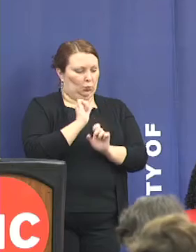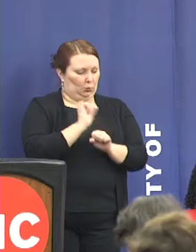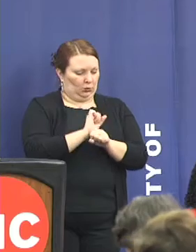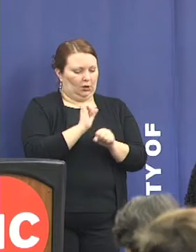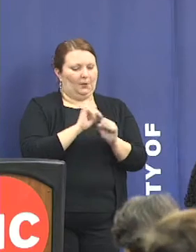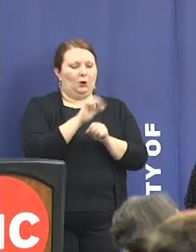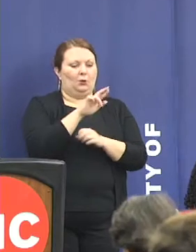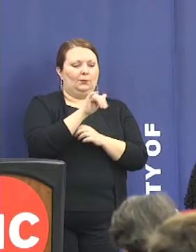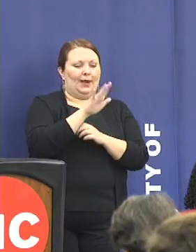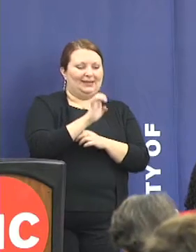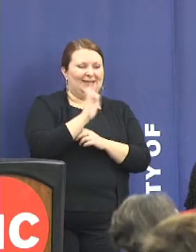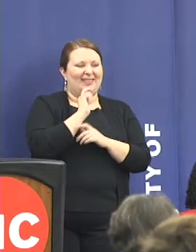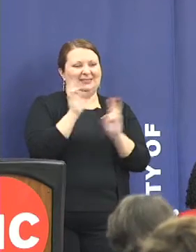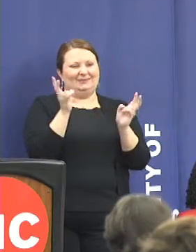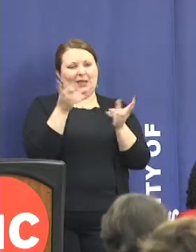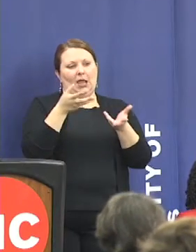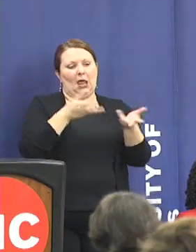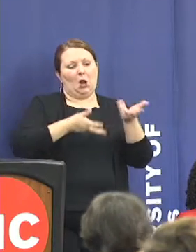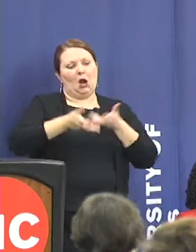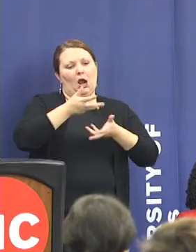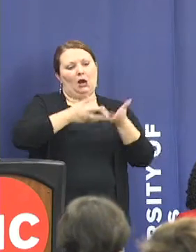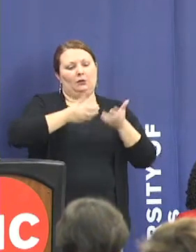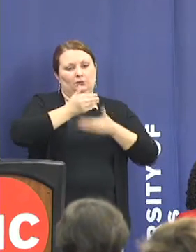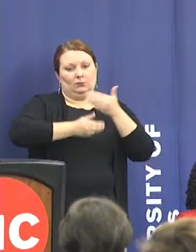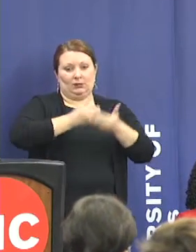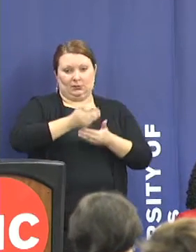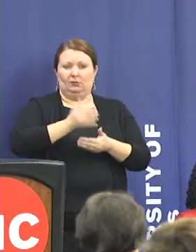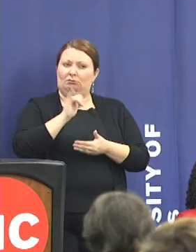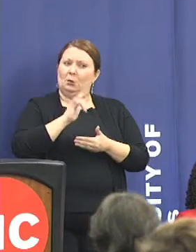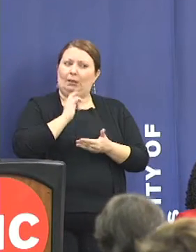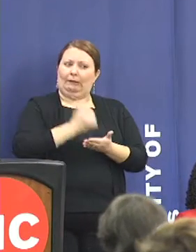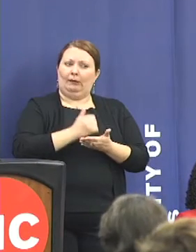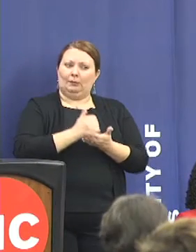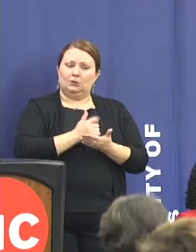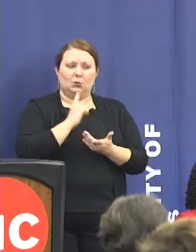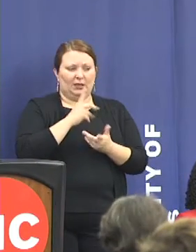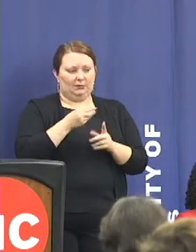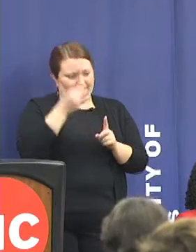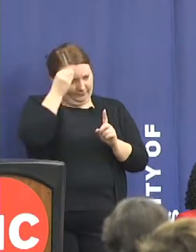of race as an interactive process is really helpful and really